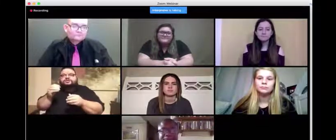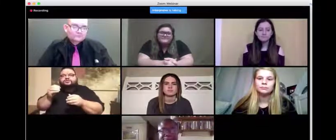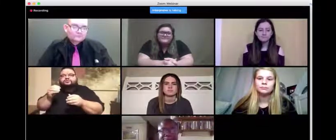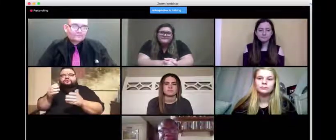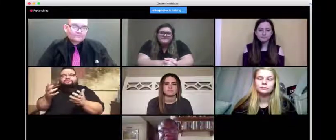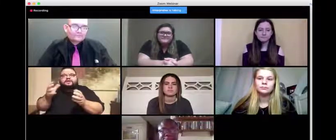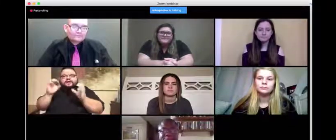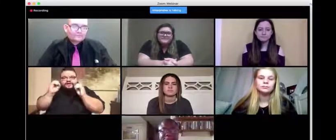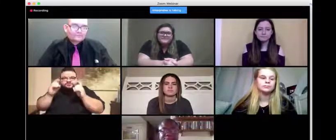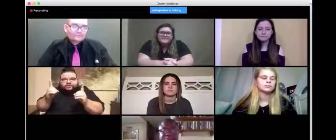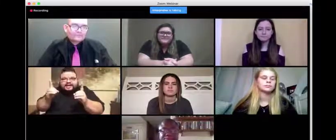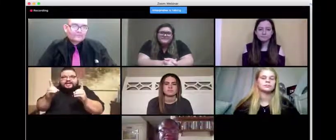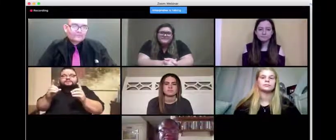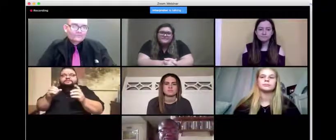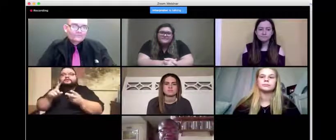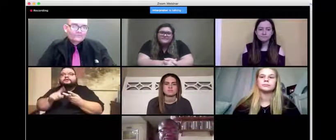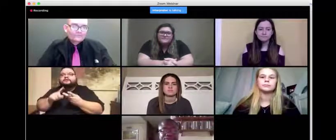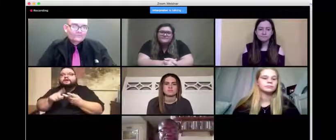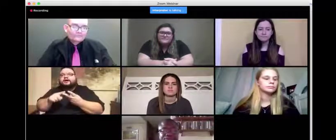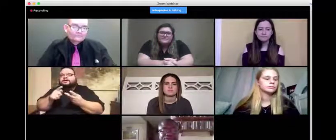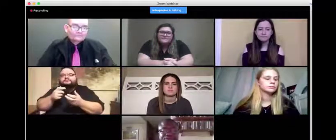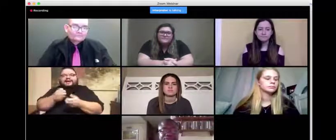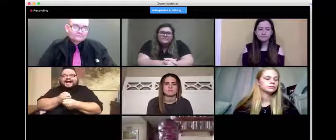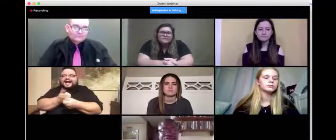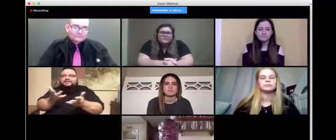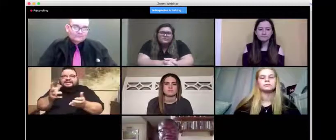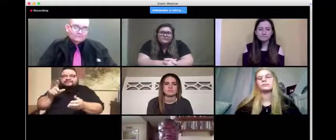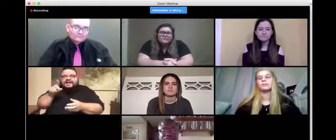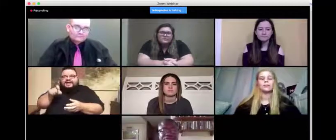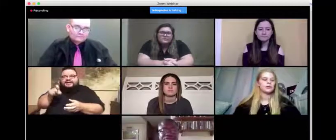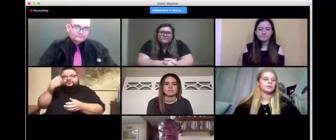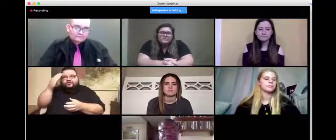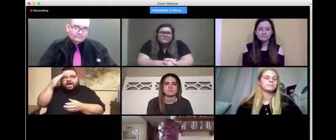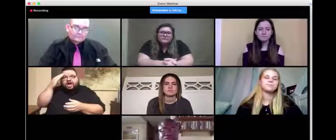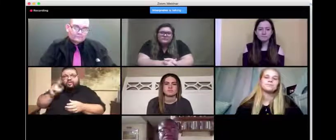just really give everything they need to know about the world.